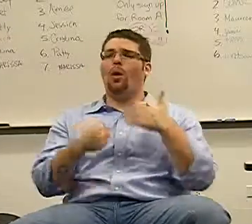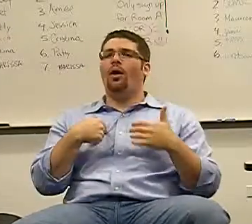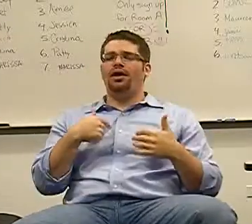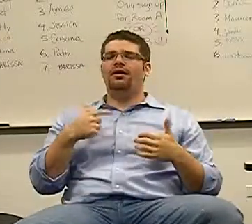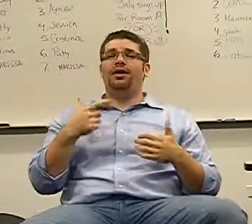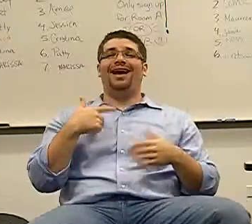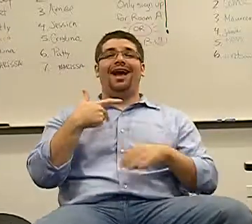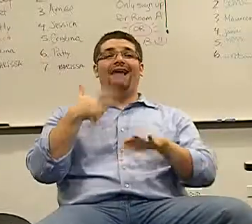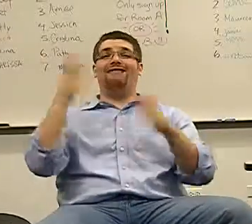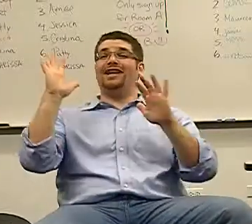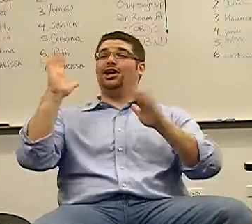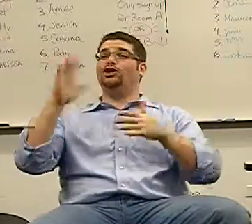I didn't have a swimsuit.